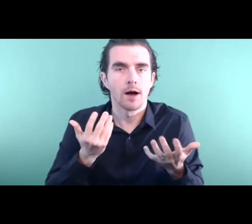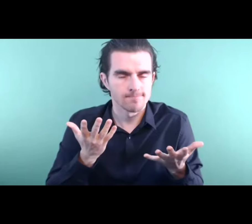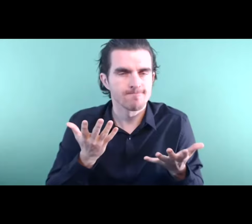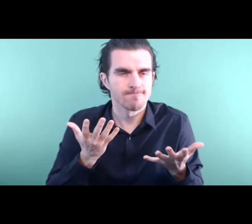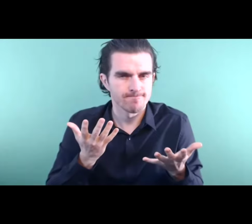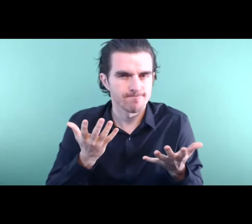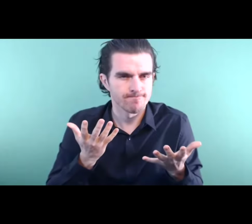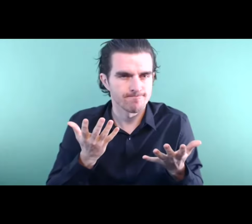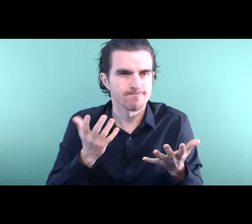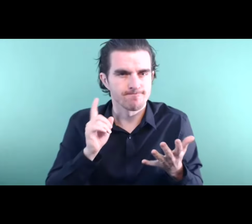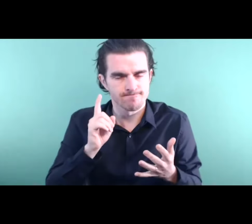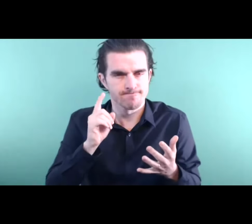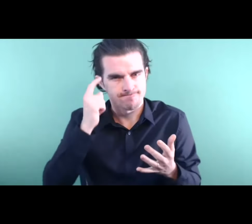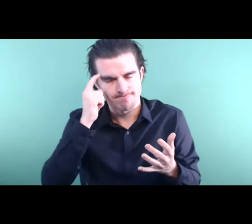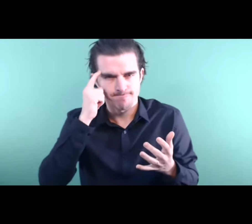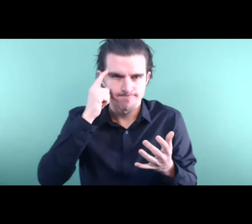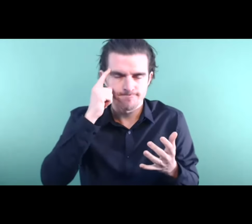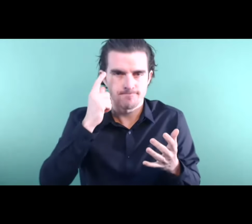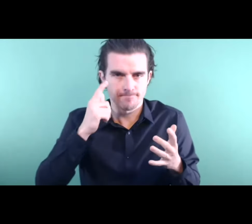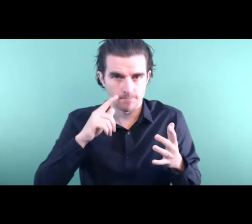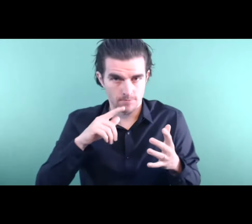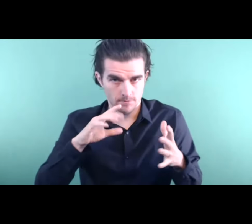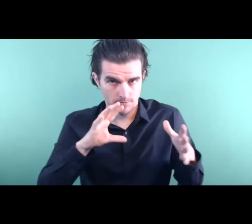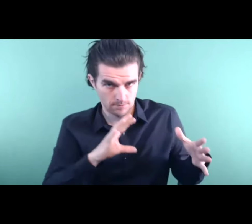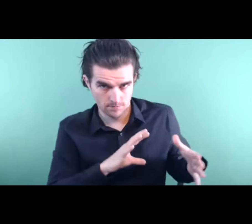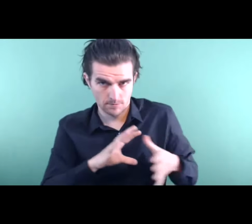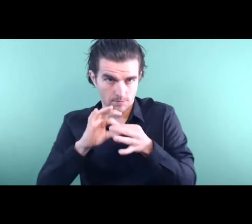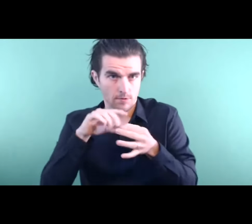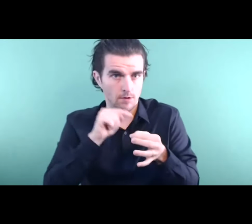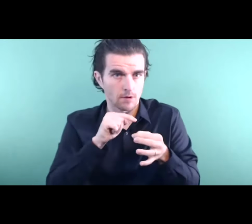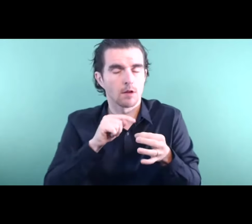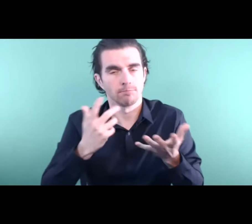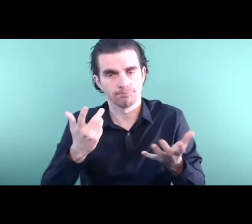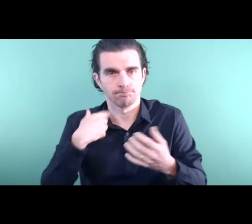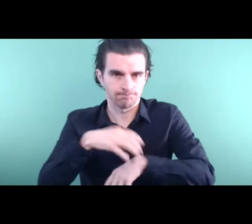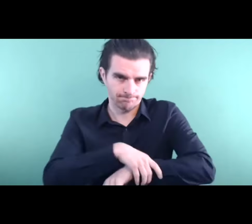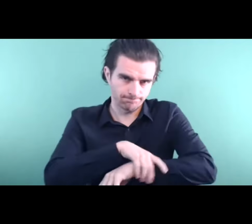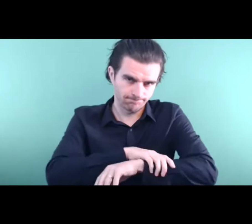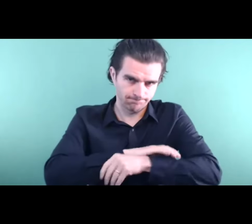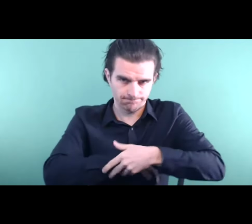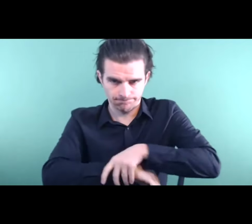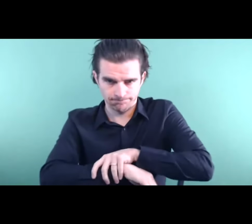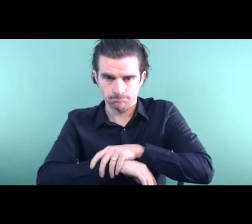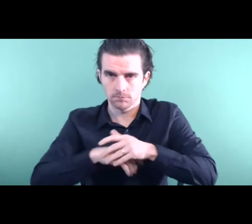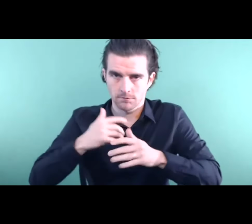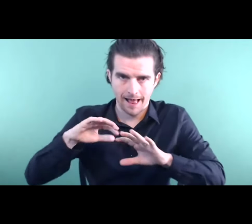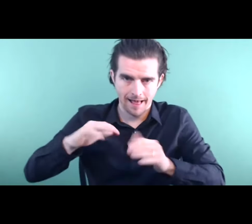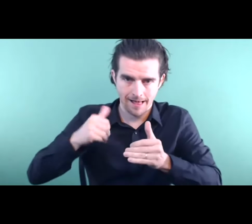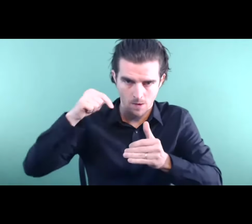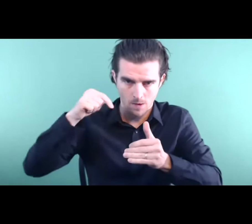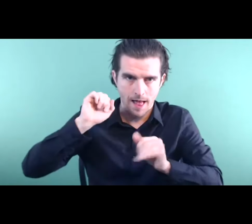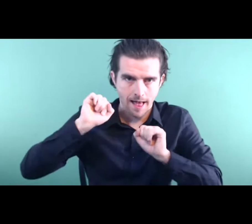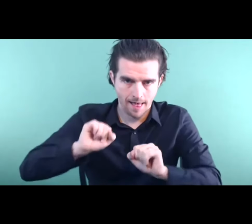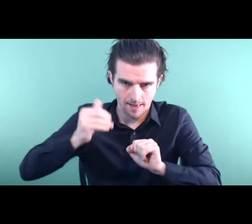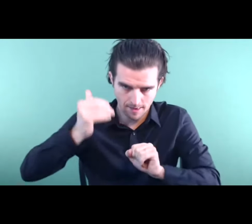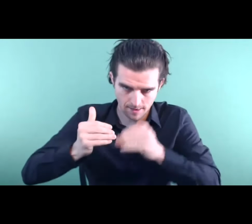we talk about any issue, you name, for instance, legal capacity, or you name on Article 14 and Article